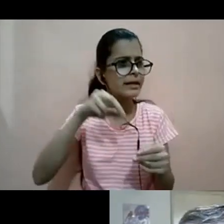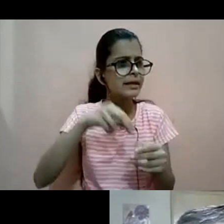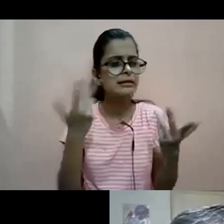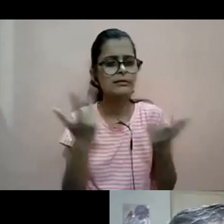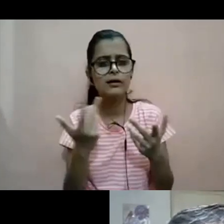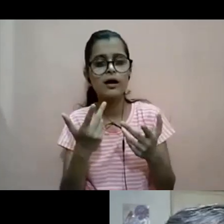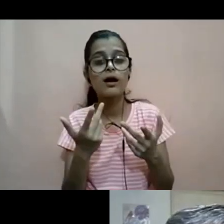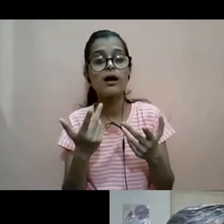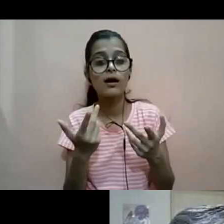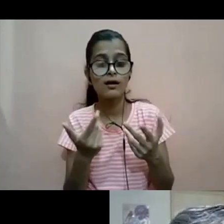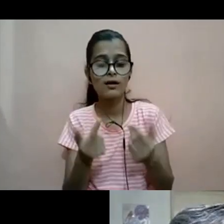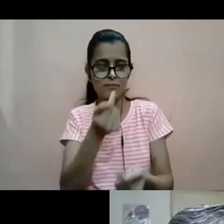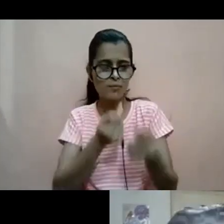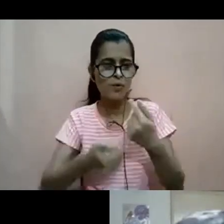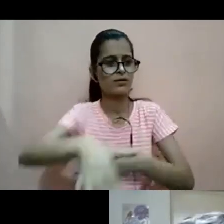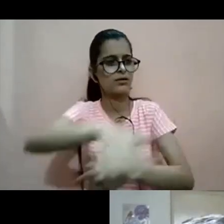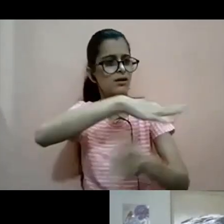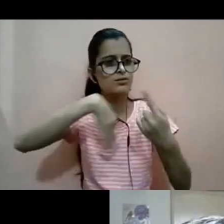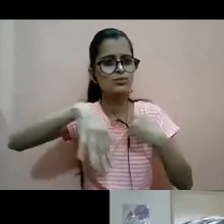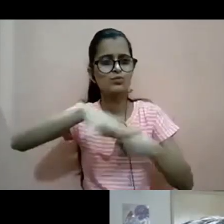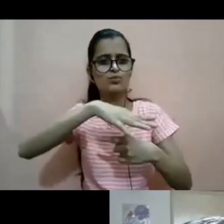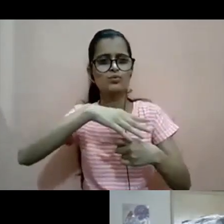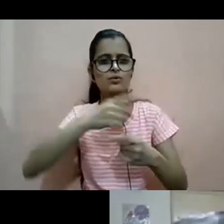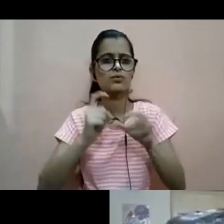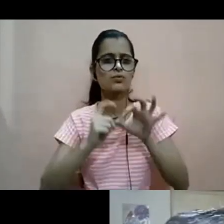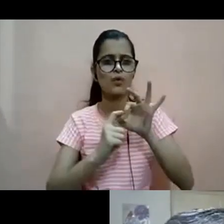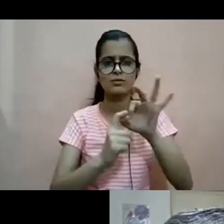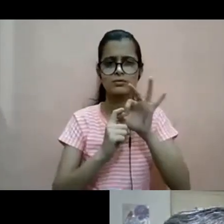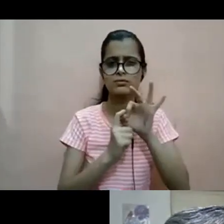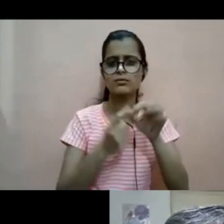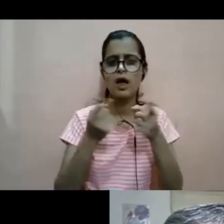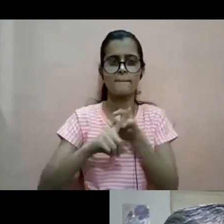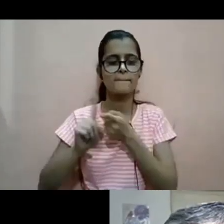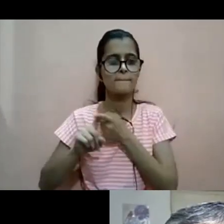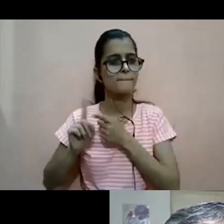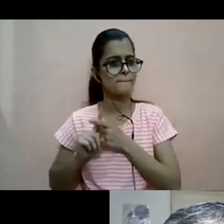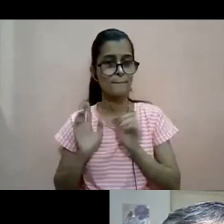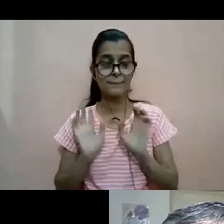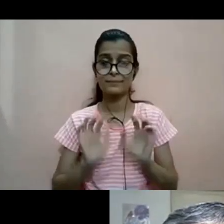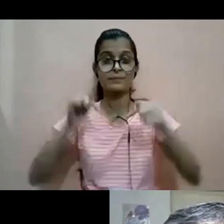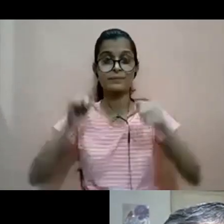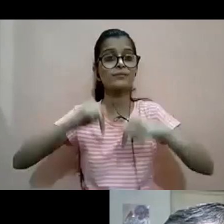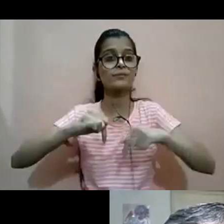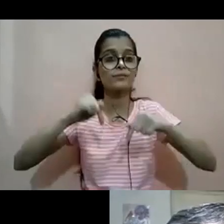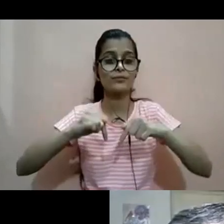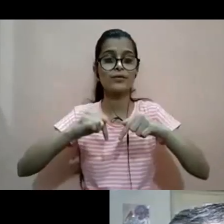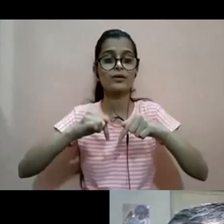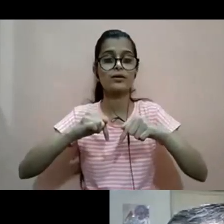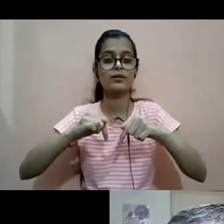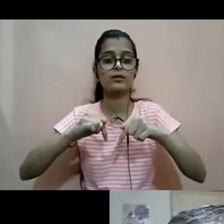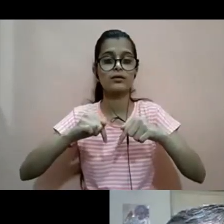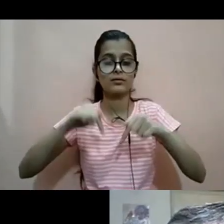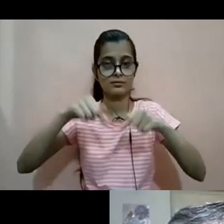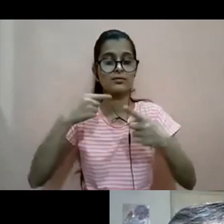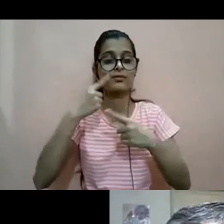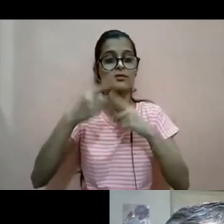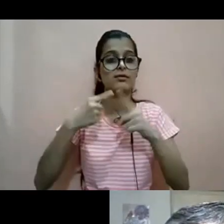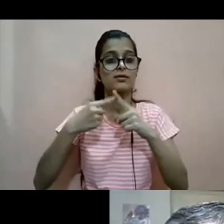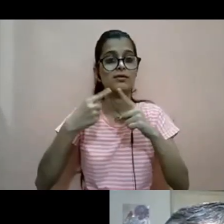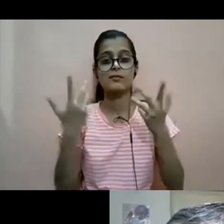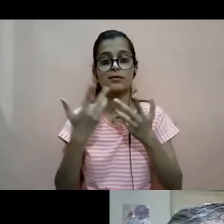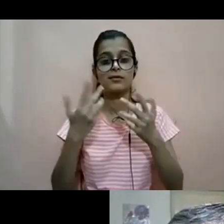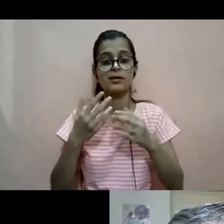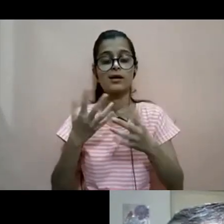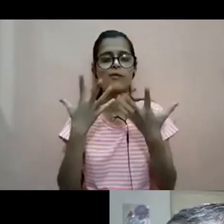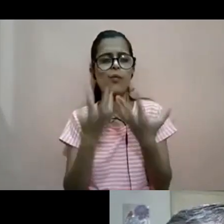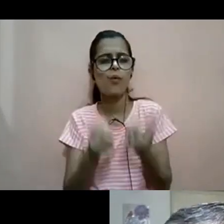terms of political and social questions. And today, he's going to be talking about desire,